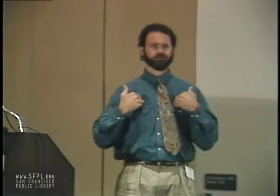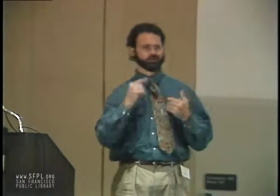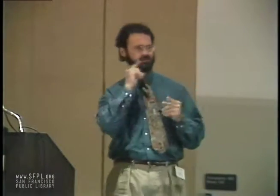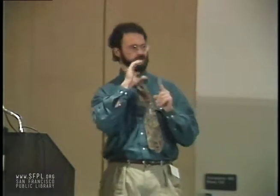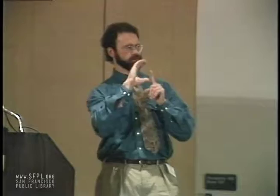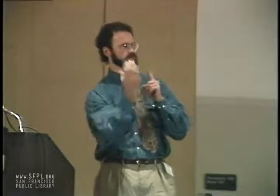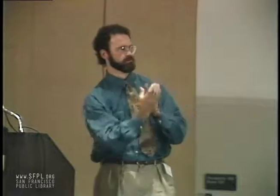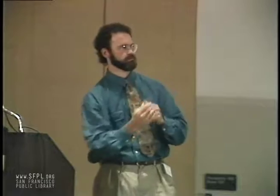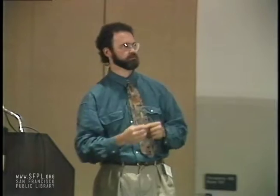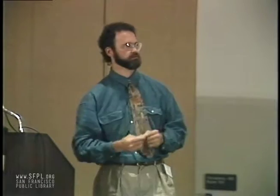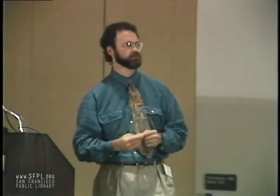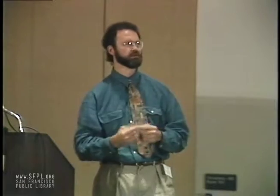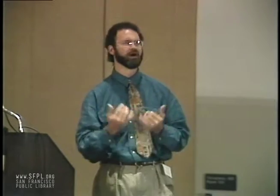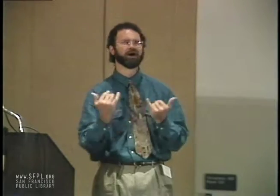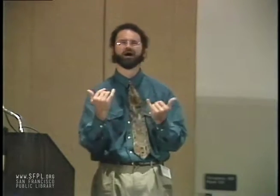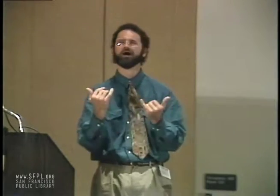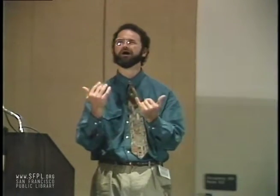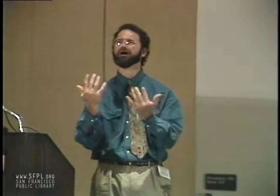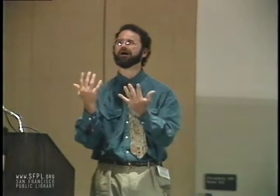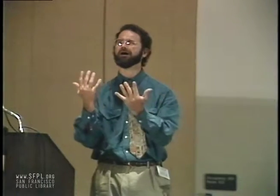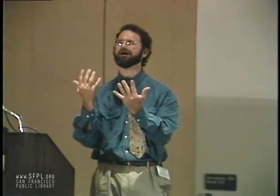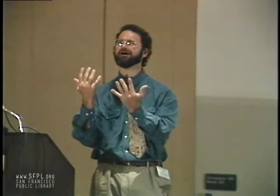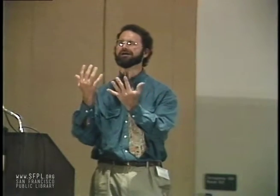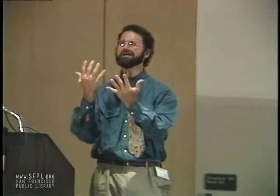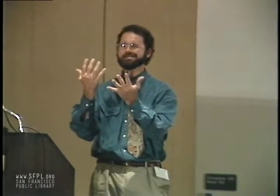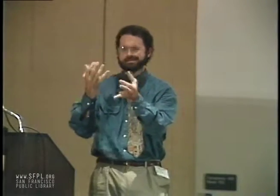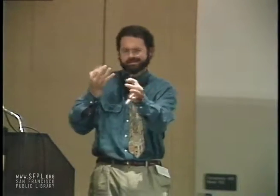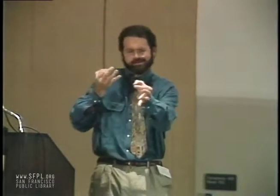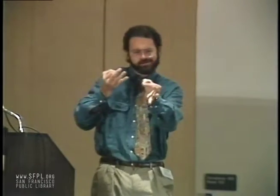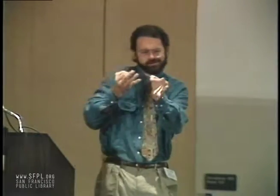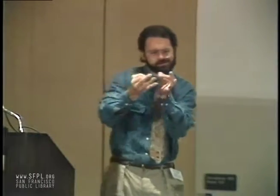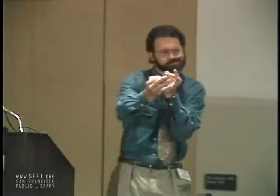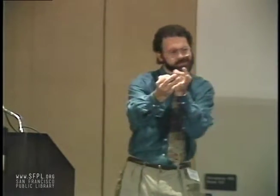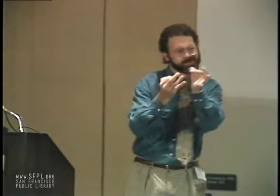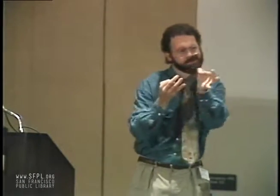you how American deaf culture came into being.